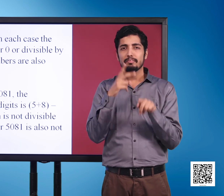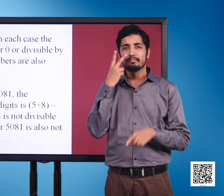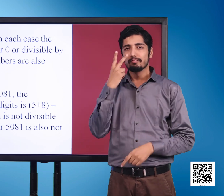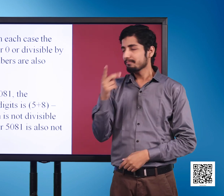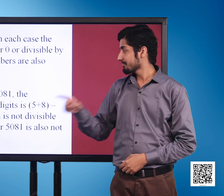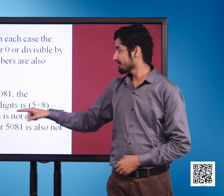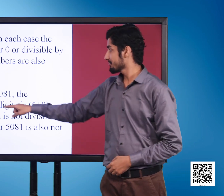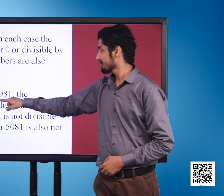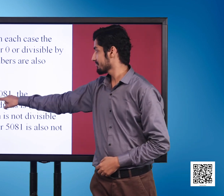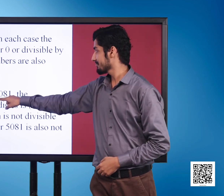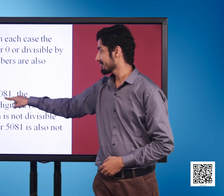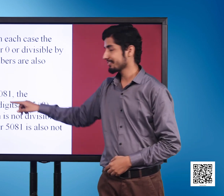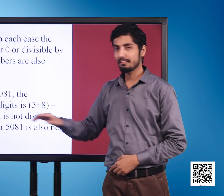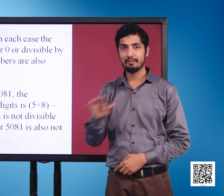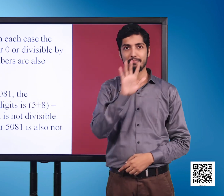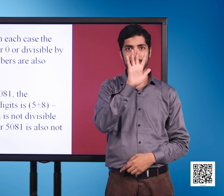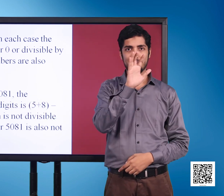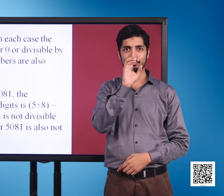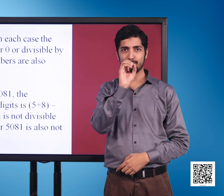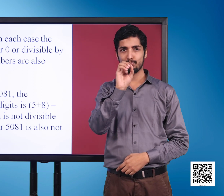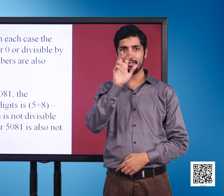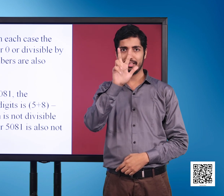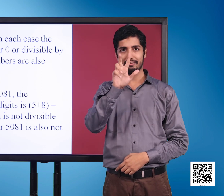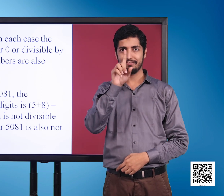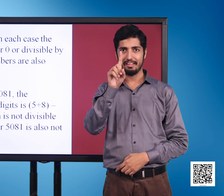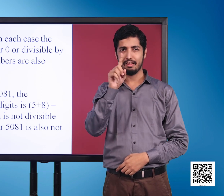For the number 5081,